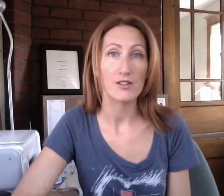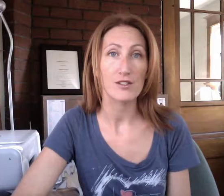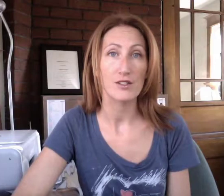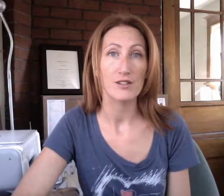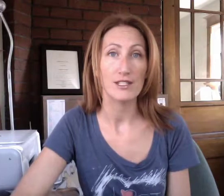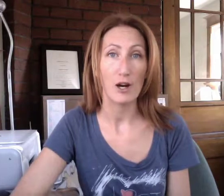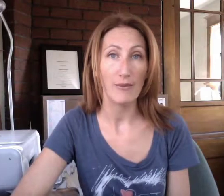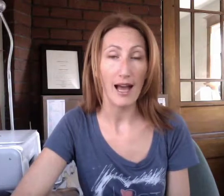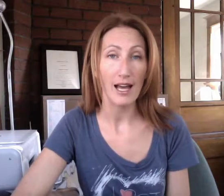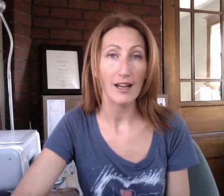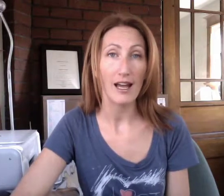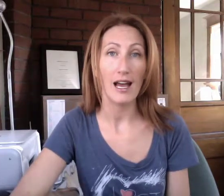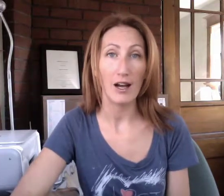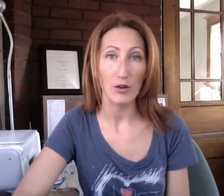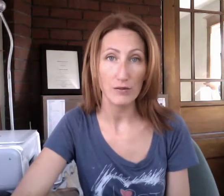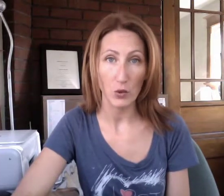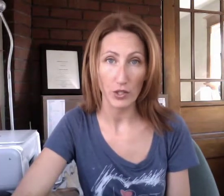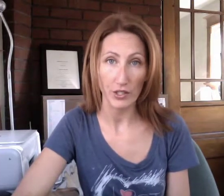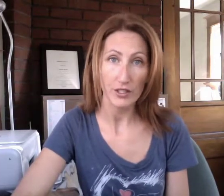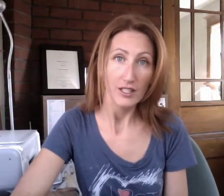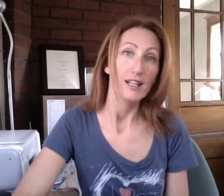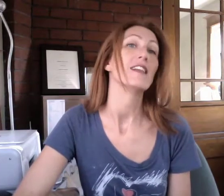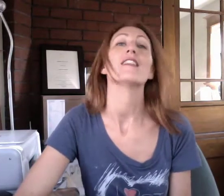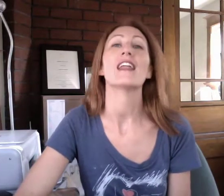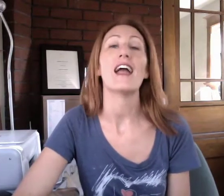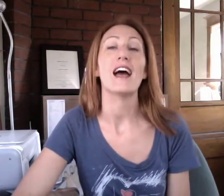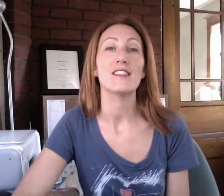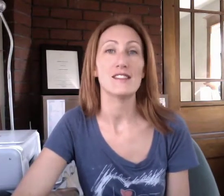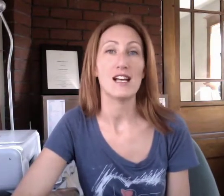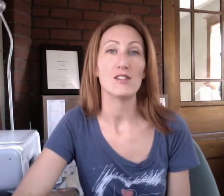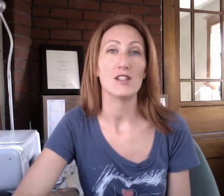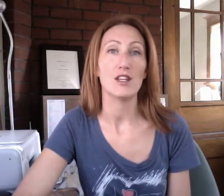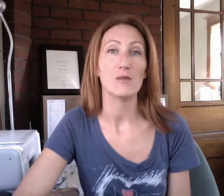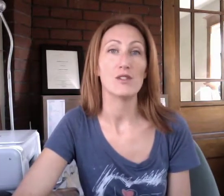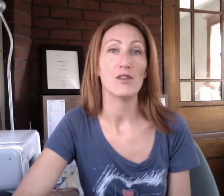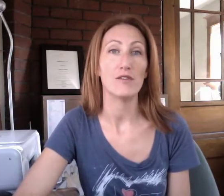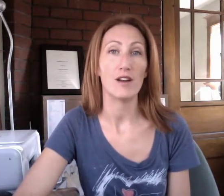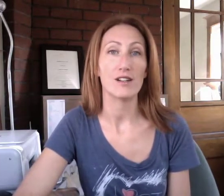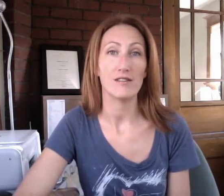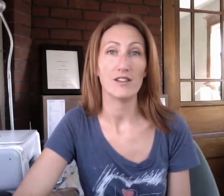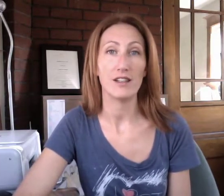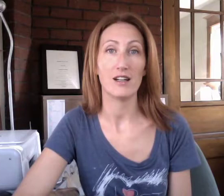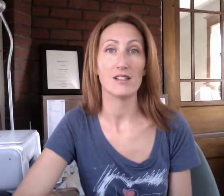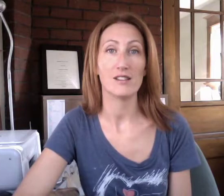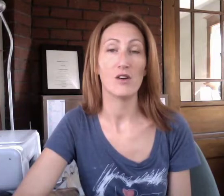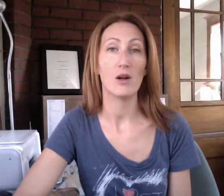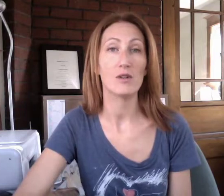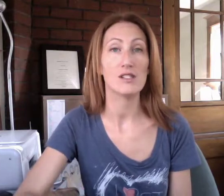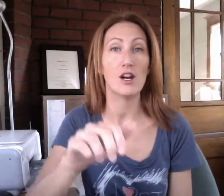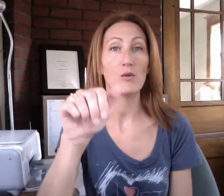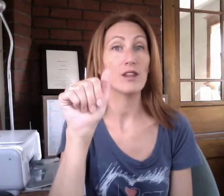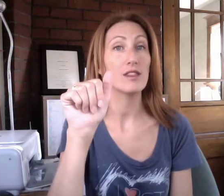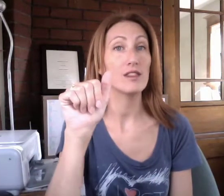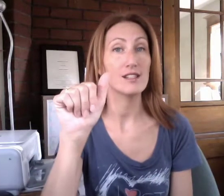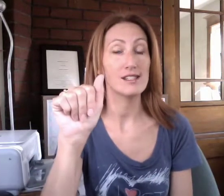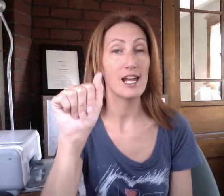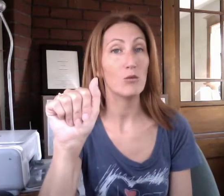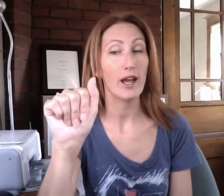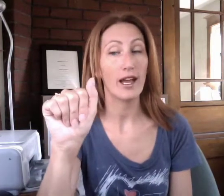letters down pat, out of order, then I added the sounds to them, so the phonics of the letters. So I would start with the same way. I